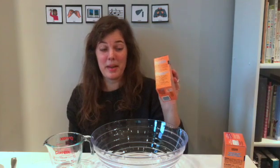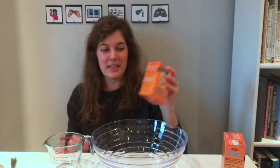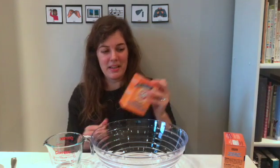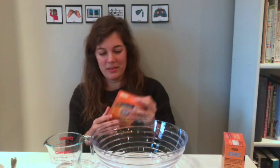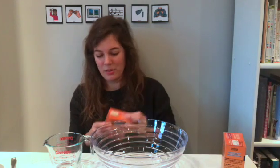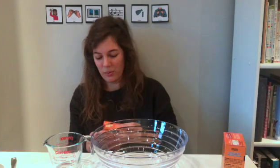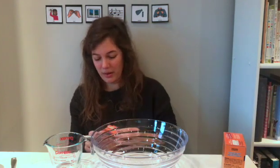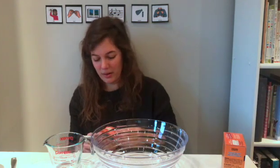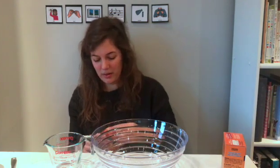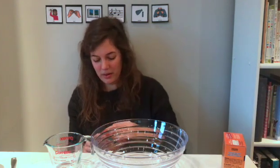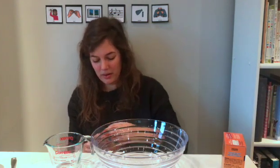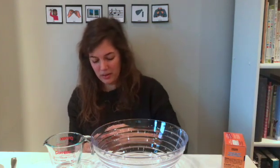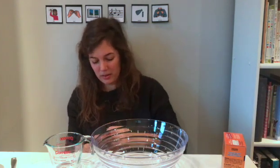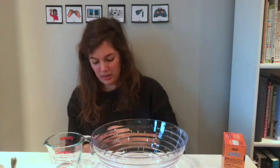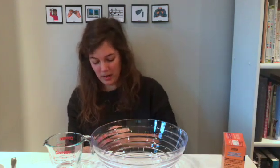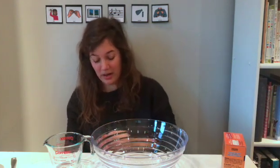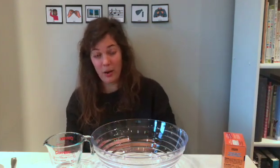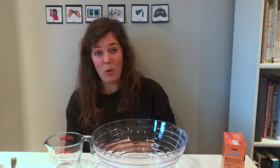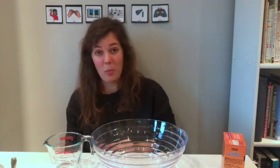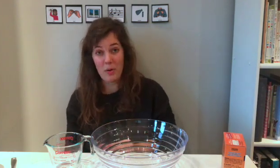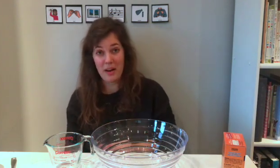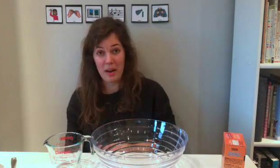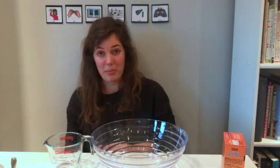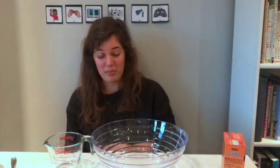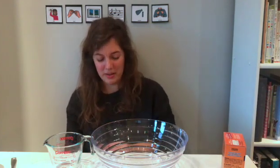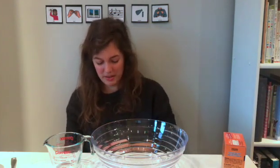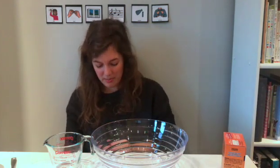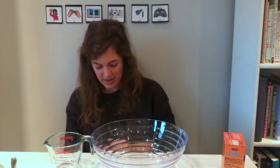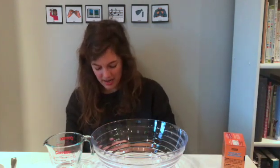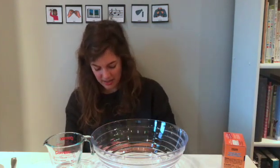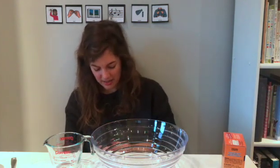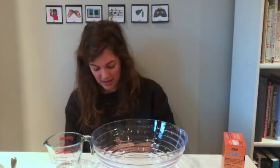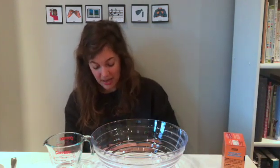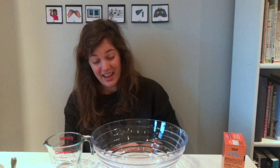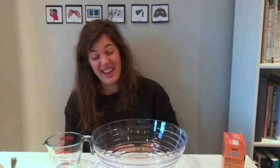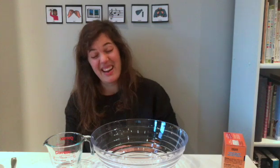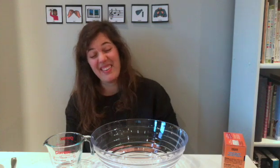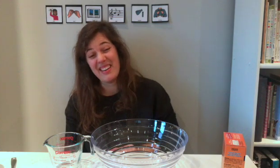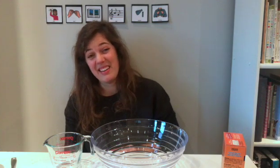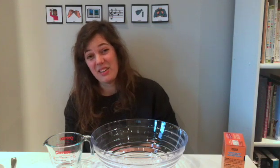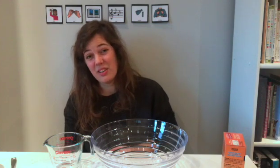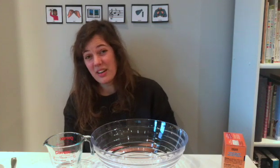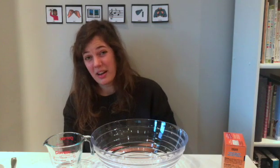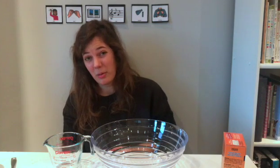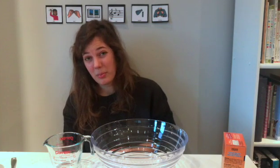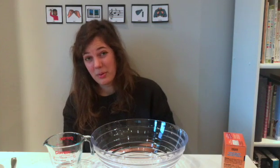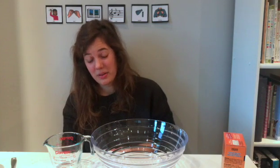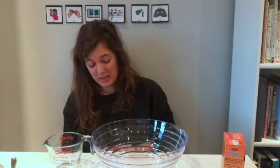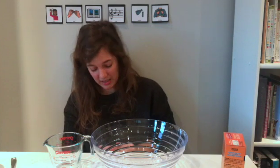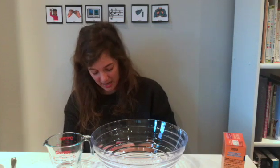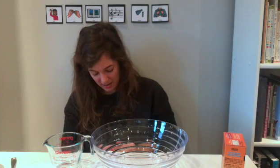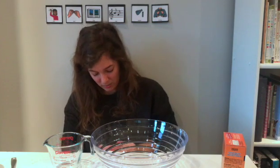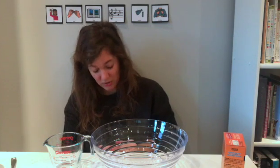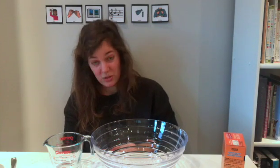baking soda. So I'm gonna open it up really big and I'm gonna need your help to count